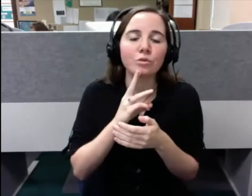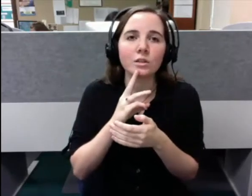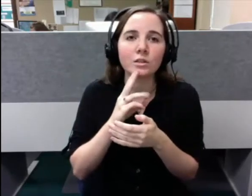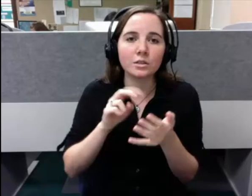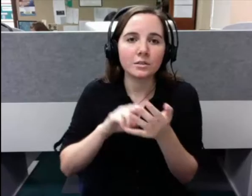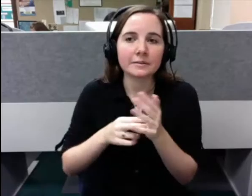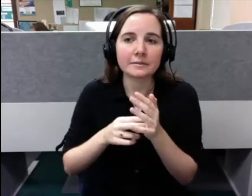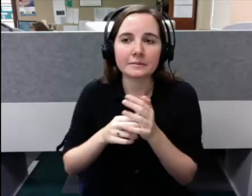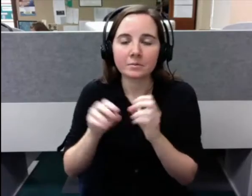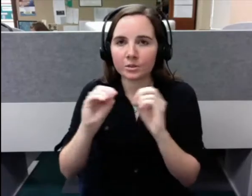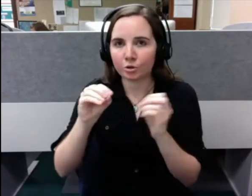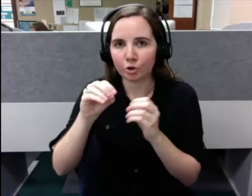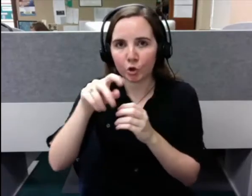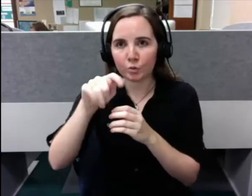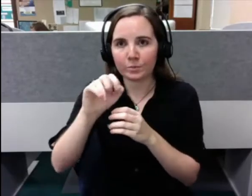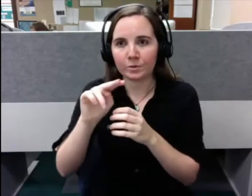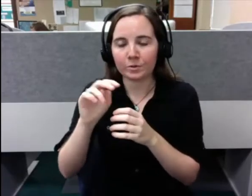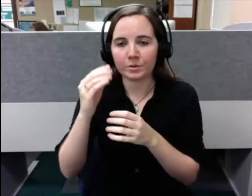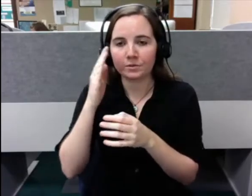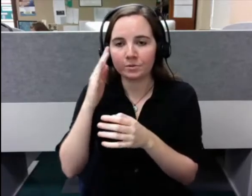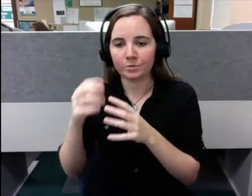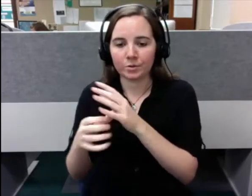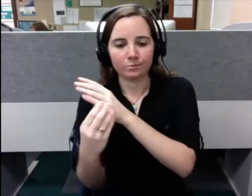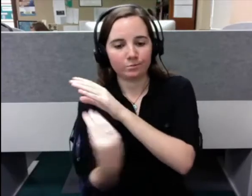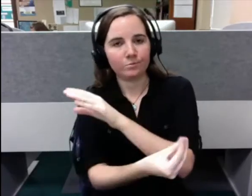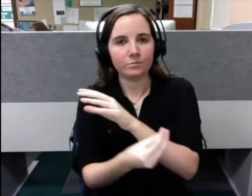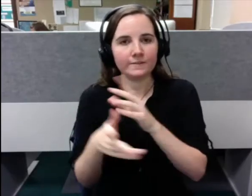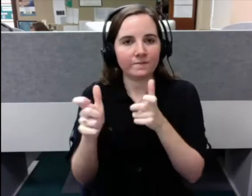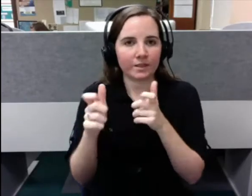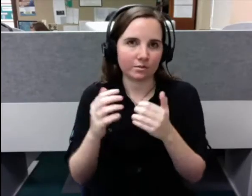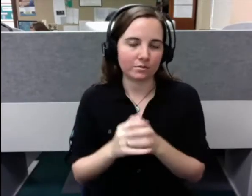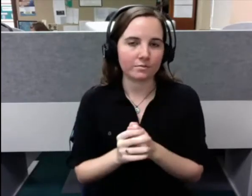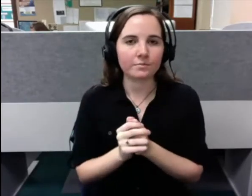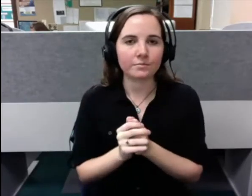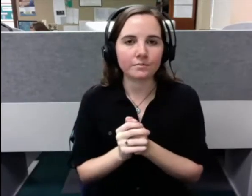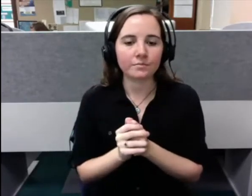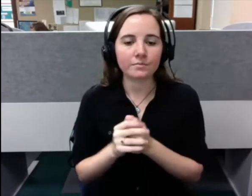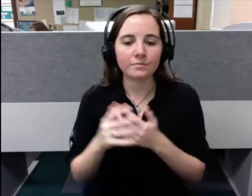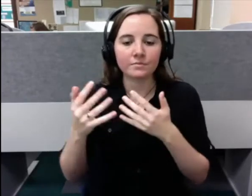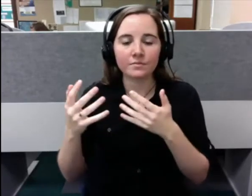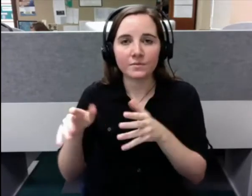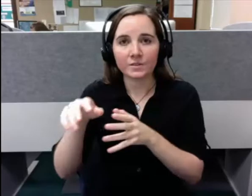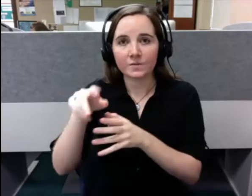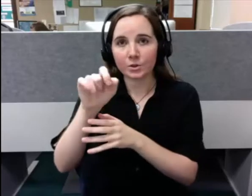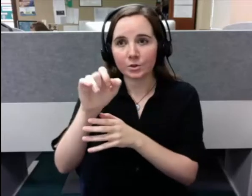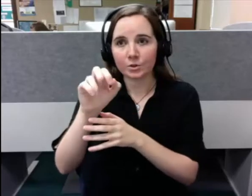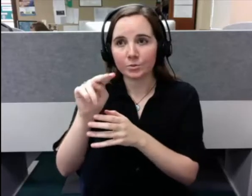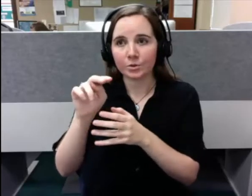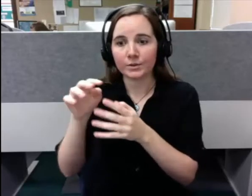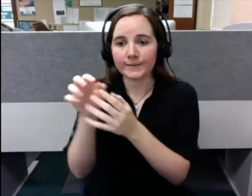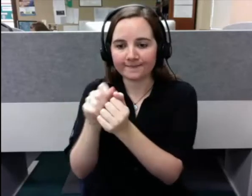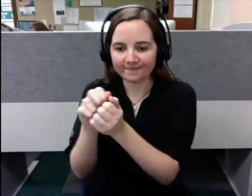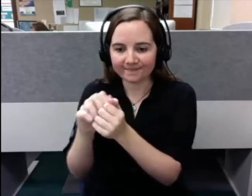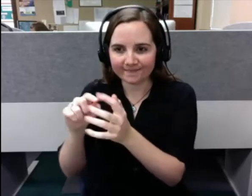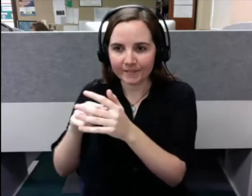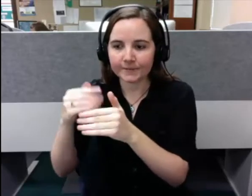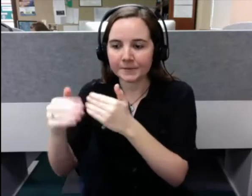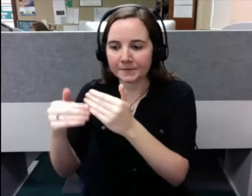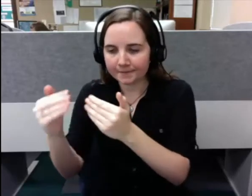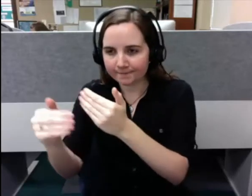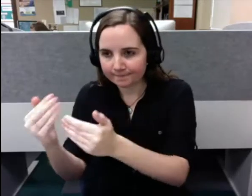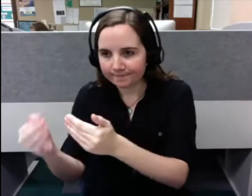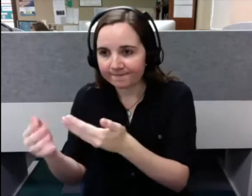pass relatively quickly through your stomach down to the next organ in the system. After protein digestion has started and